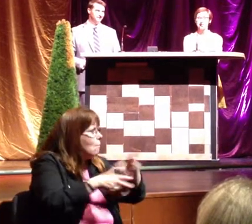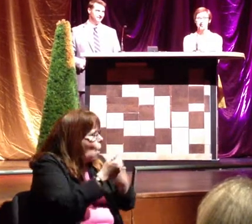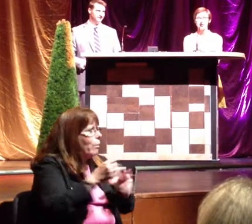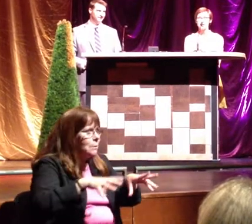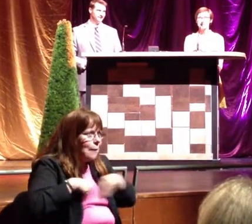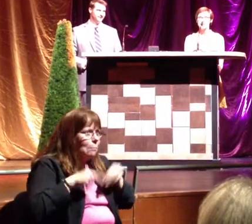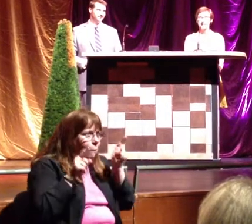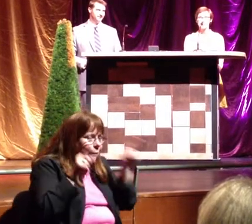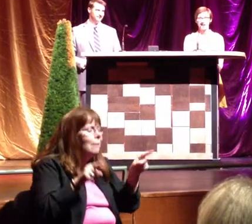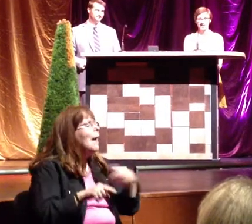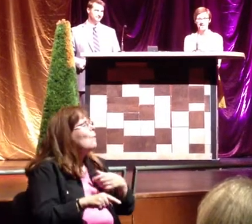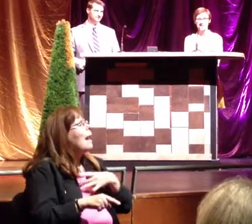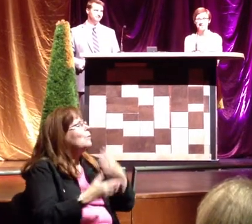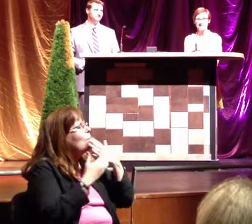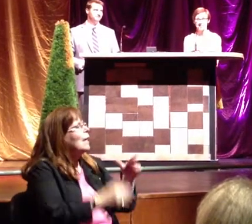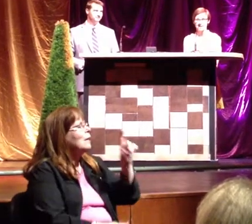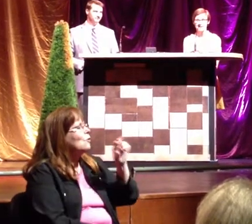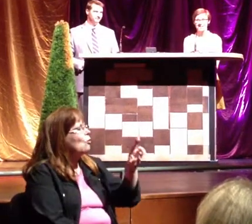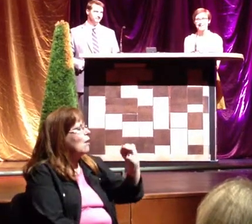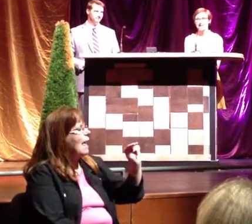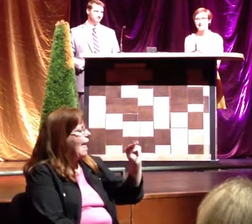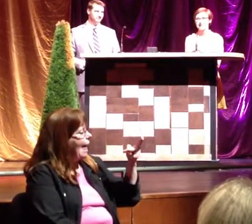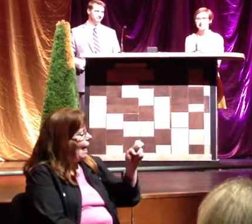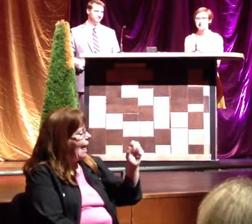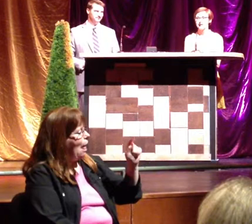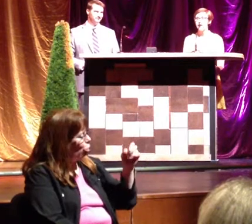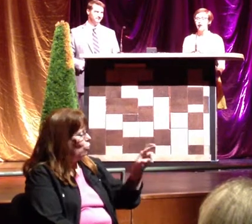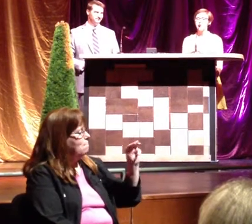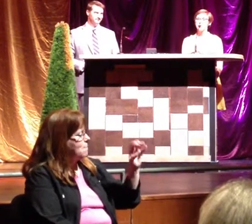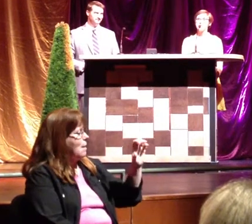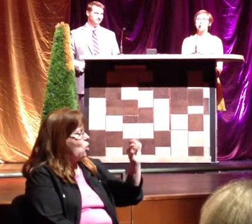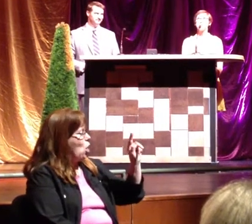my mentor, Dr. Heather McCarty, who was unable to make it today, but she